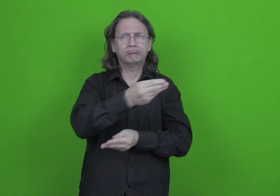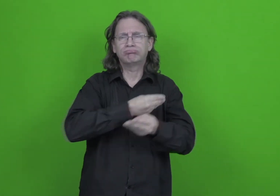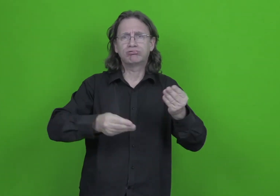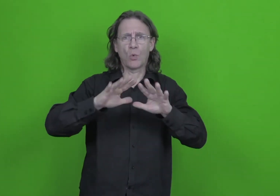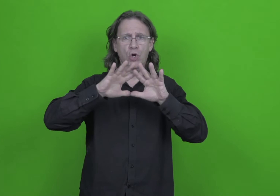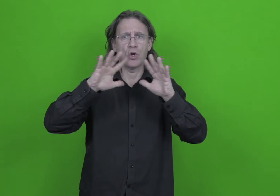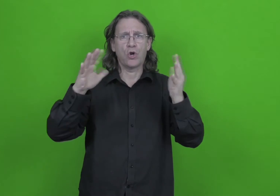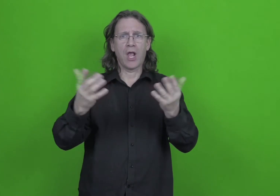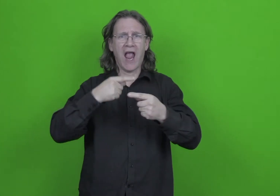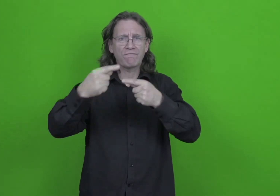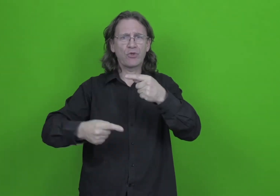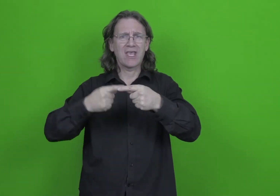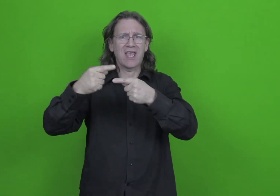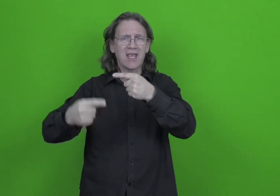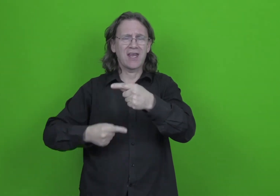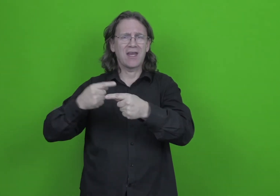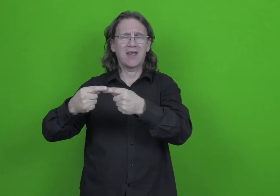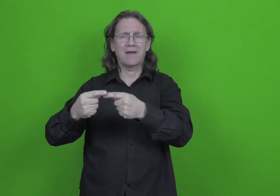being traded globally every year.